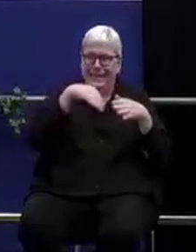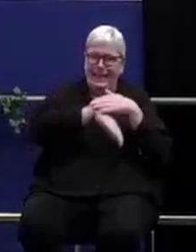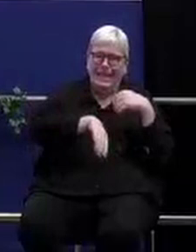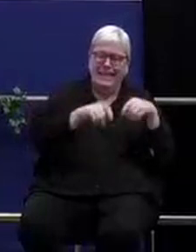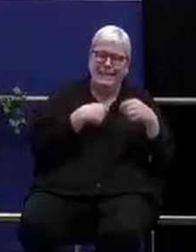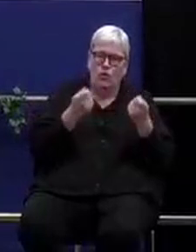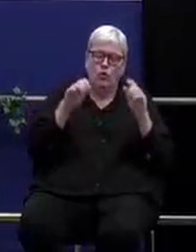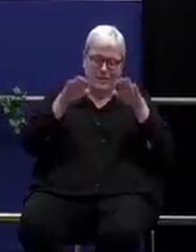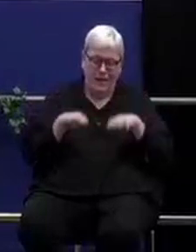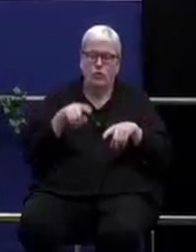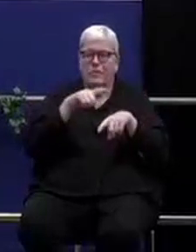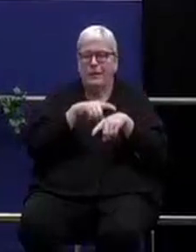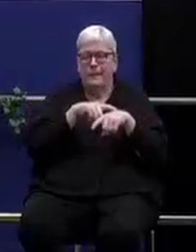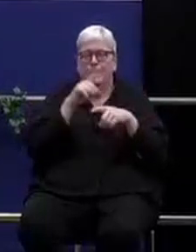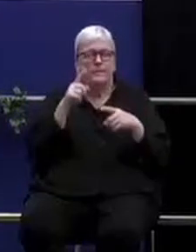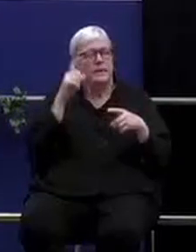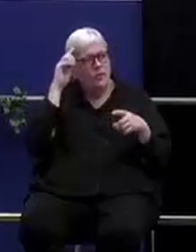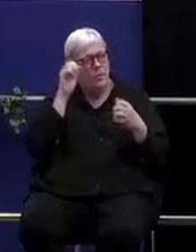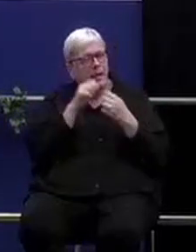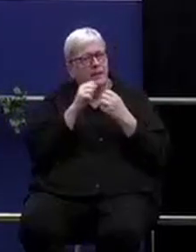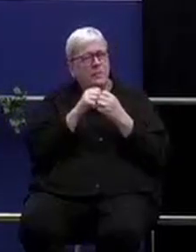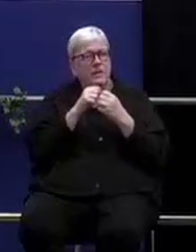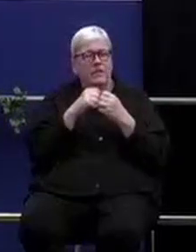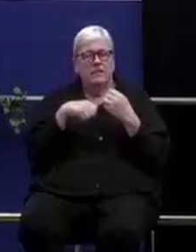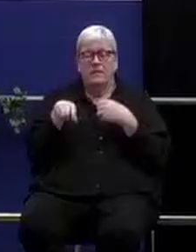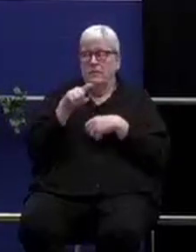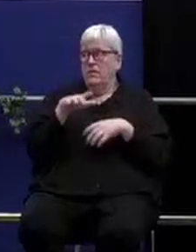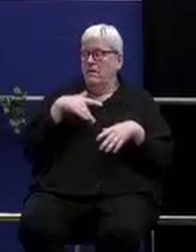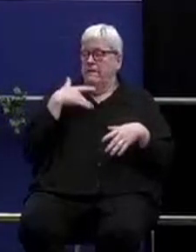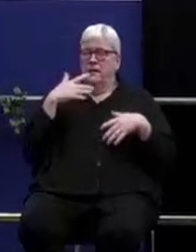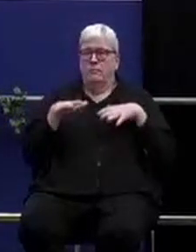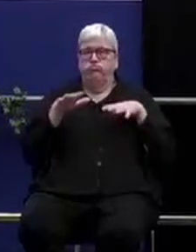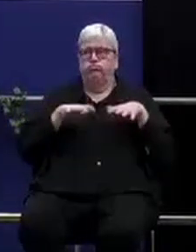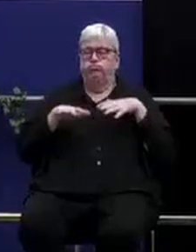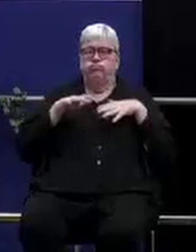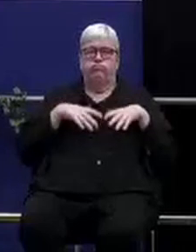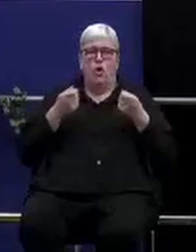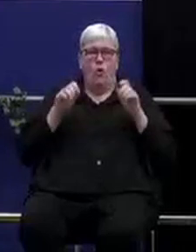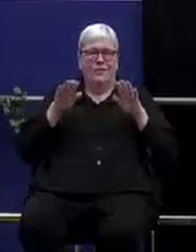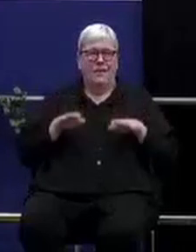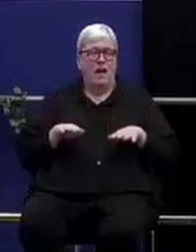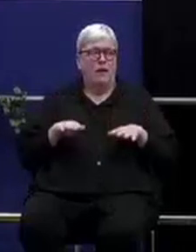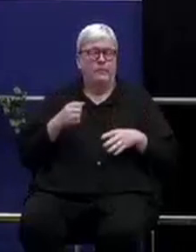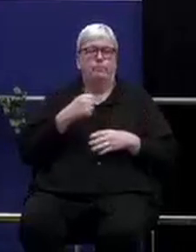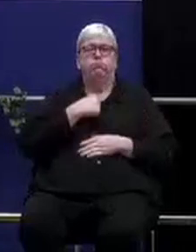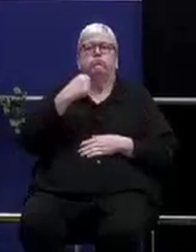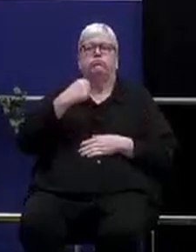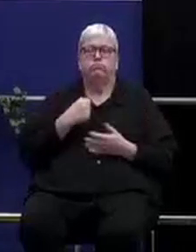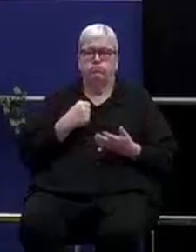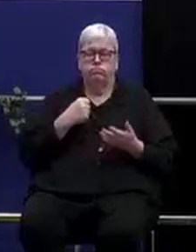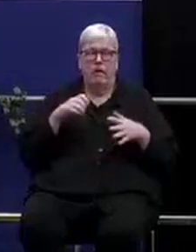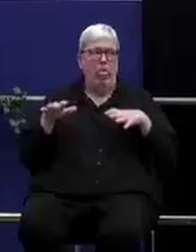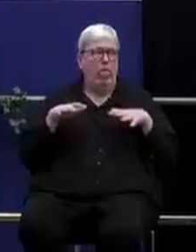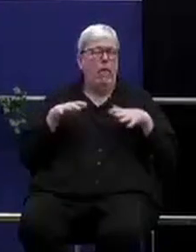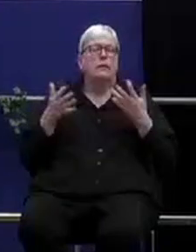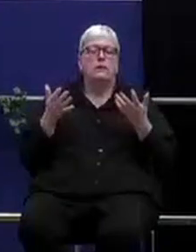And it kind of reminded of how adaptable we all are as well. You know, I think when the initial lockdown came, it was so shocking and so disorientating.